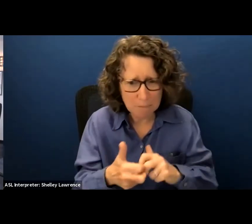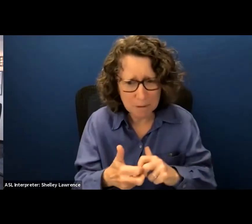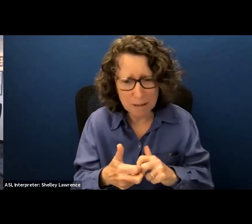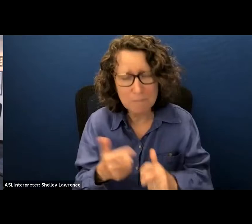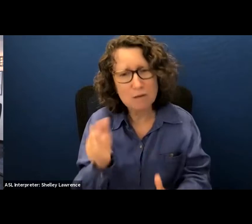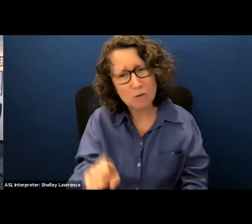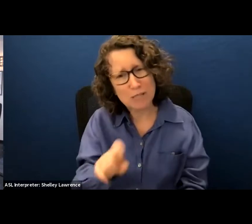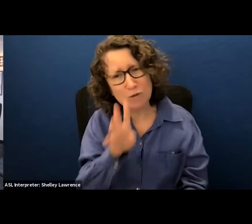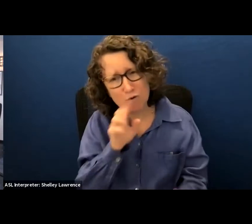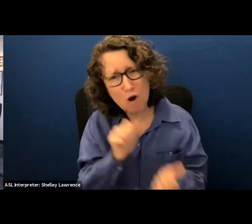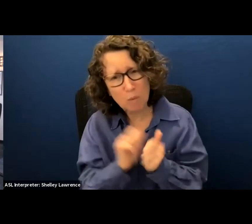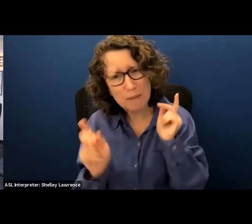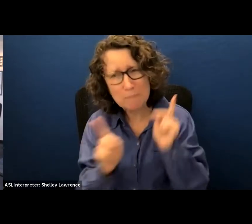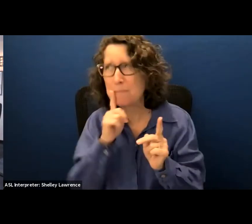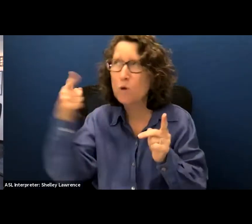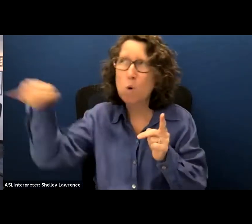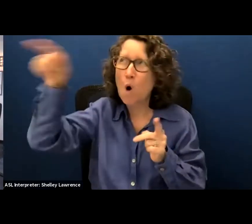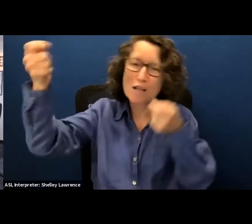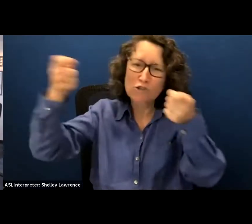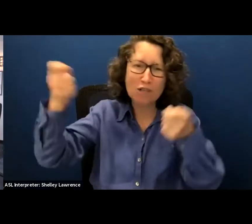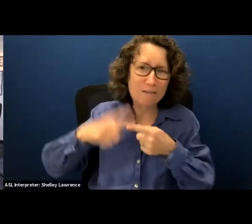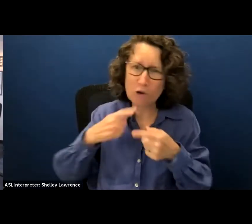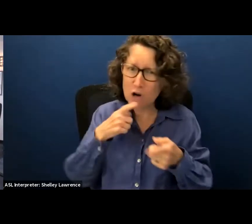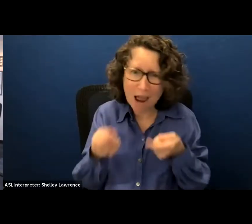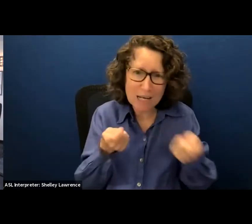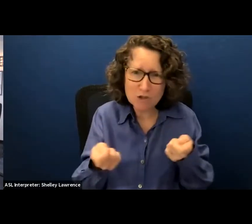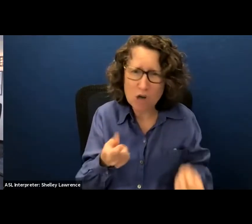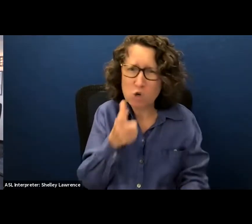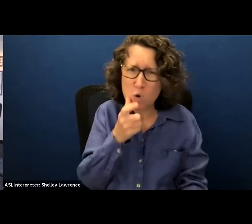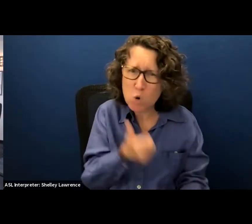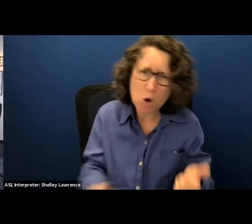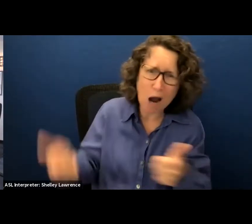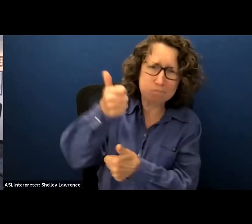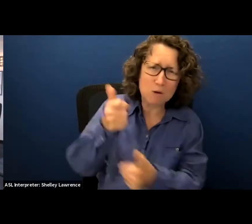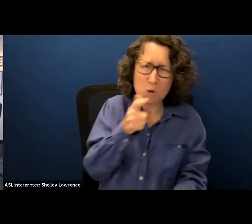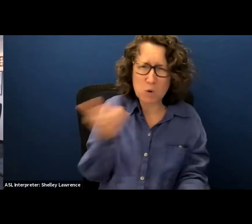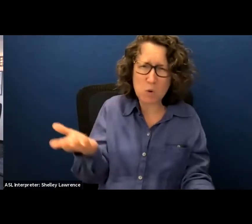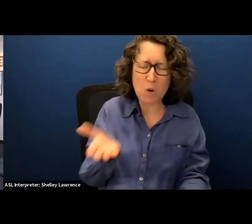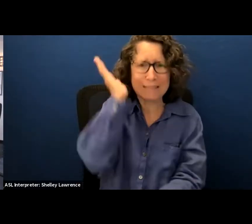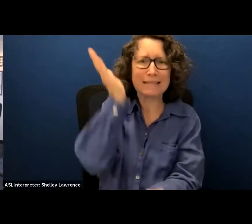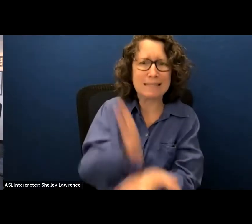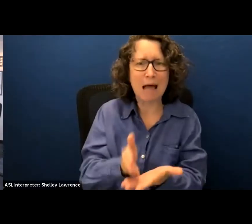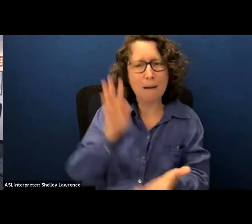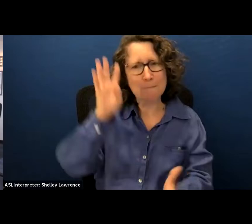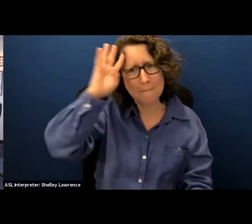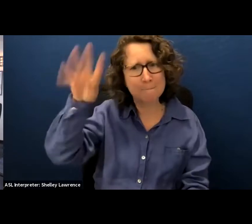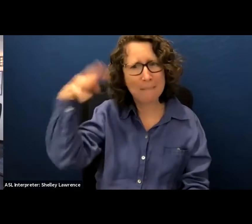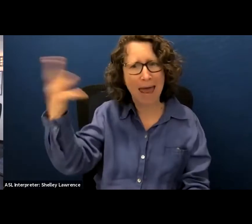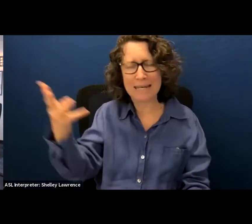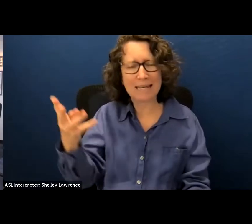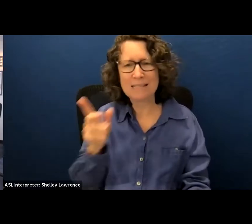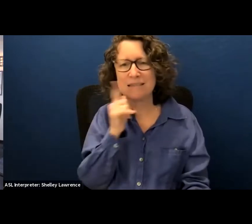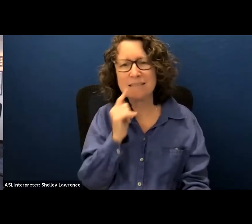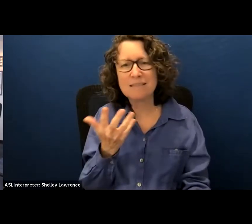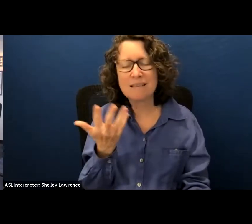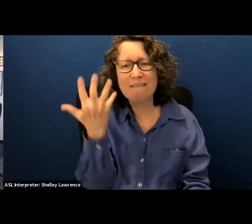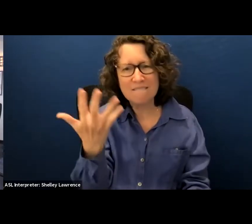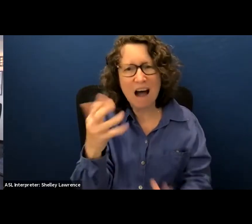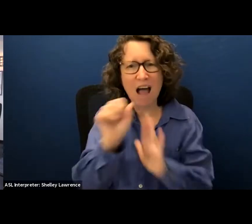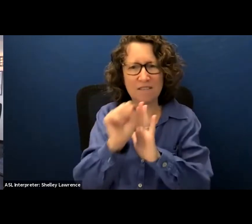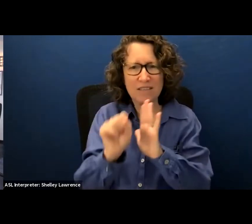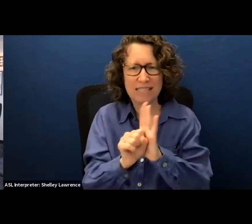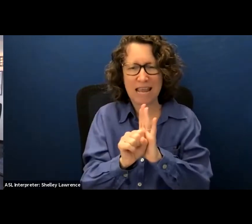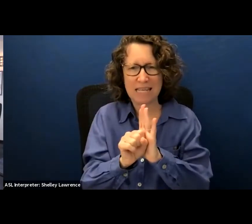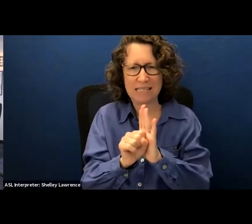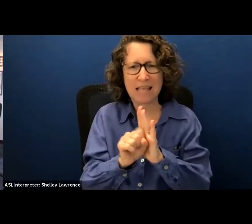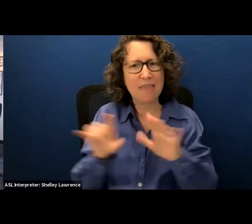you need to talk to the people who are in charge. If you're not in charge, who is? Stop this madness. There's only 5 states